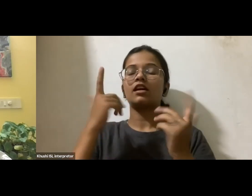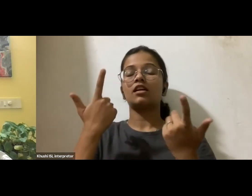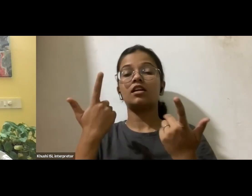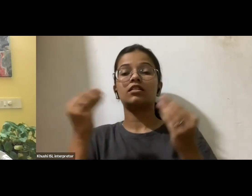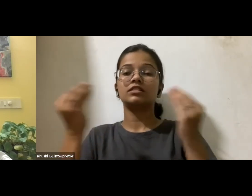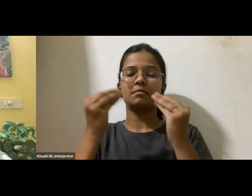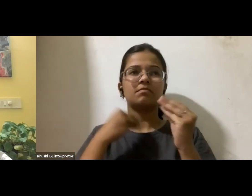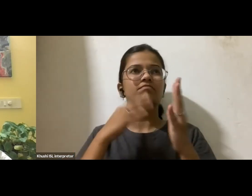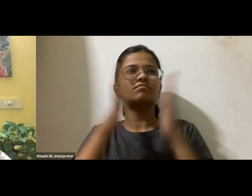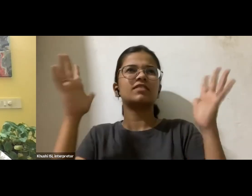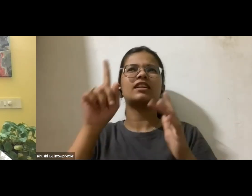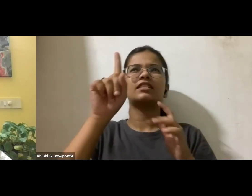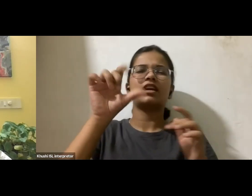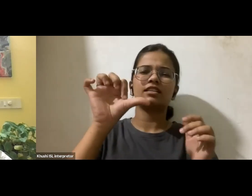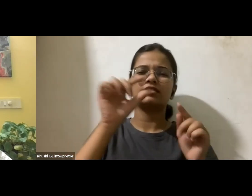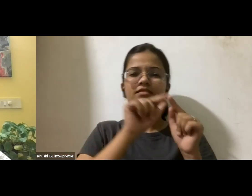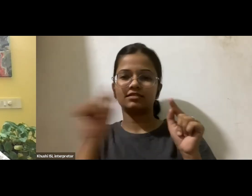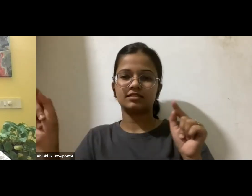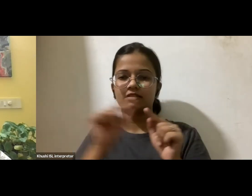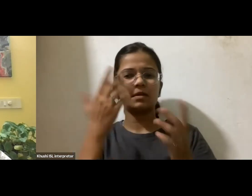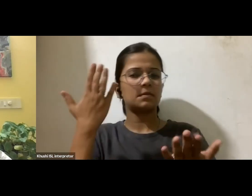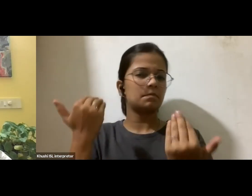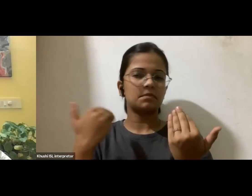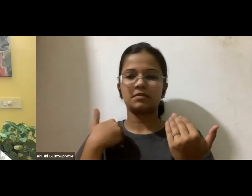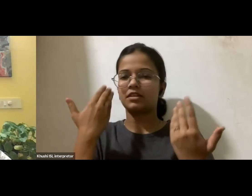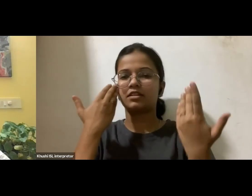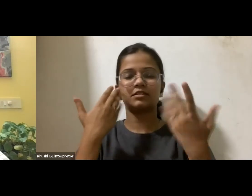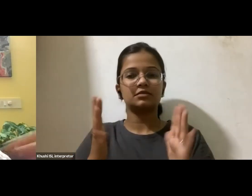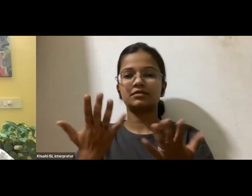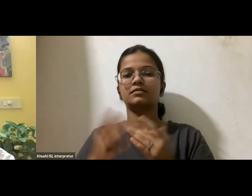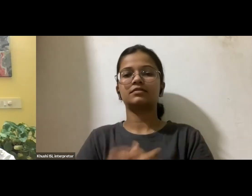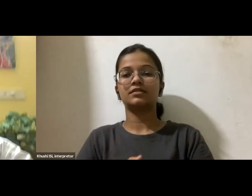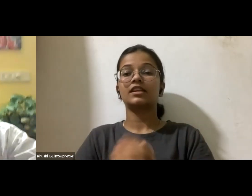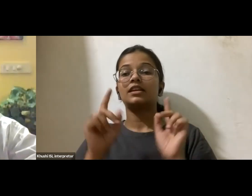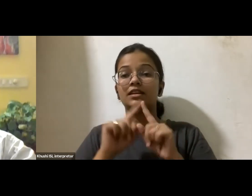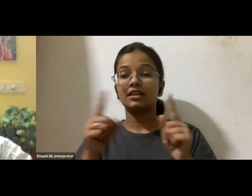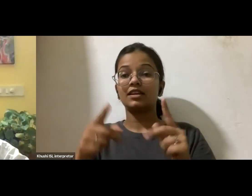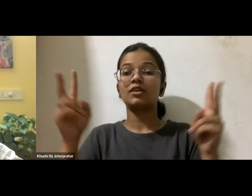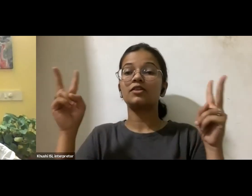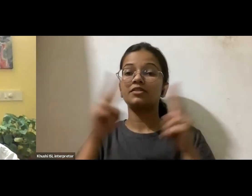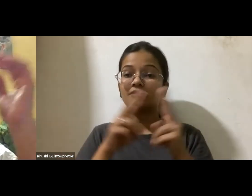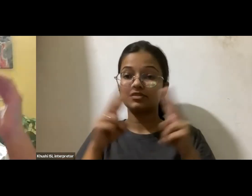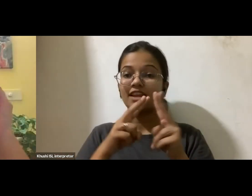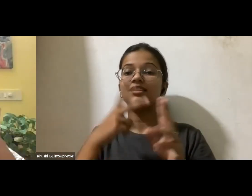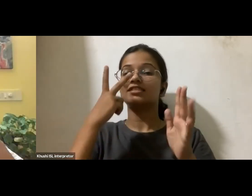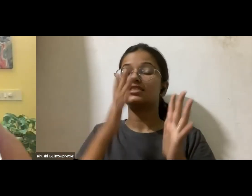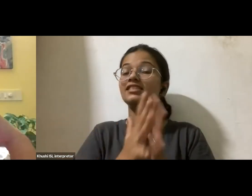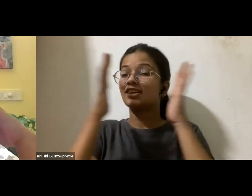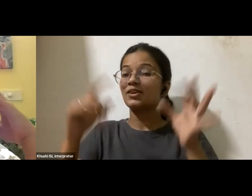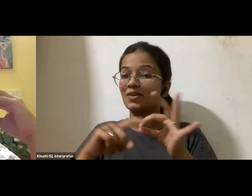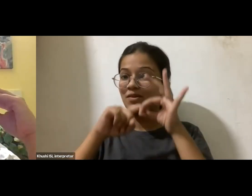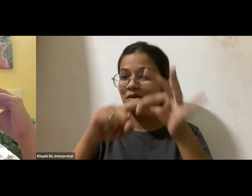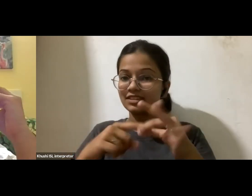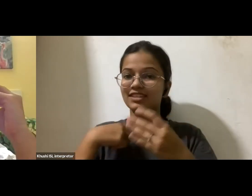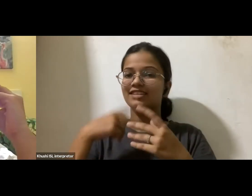of the 19th century, possibly around that time, maybe. It's a very specific kind of question with a very